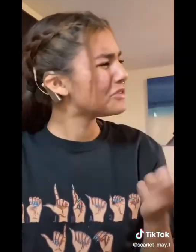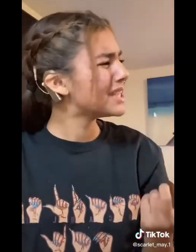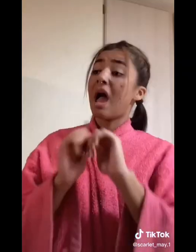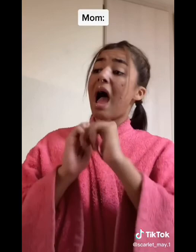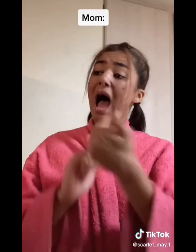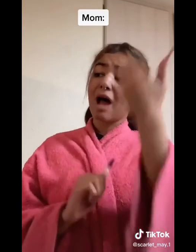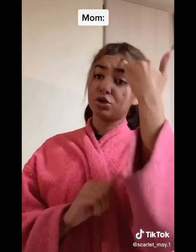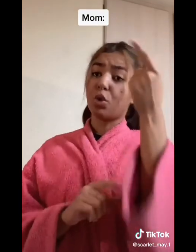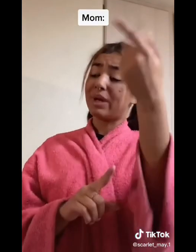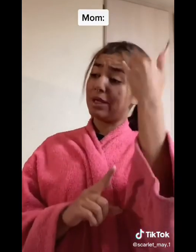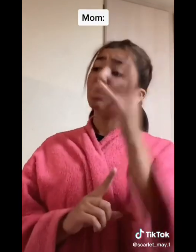How did you know he knew, Curry?